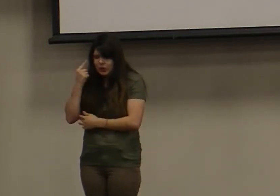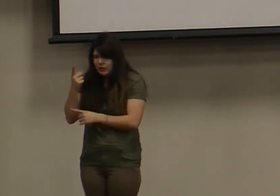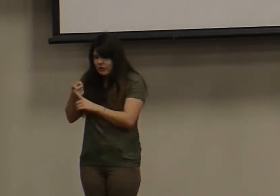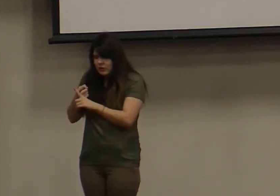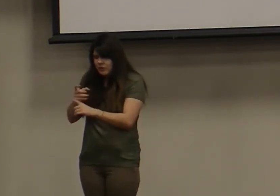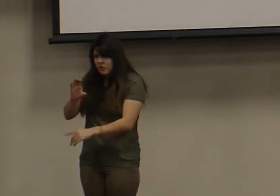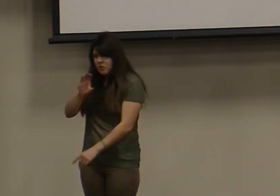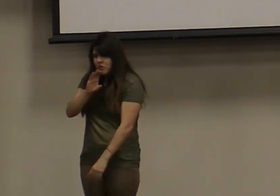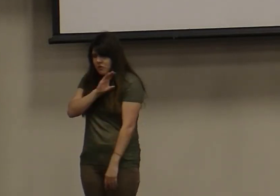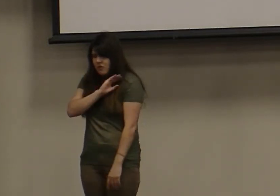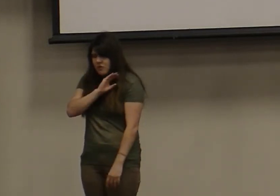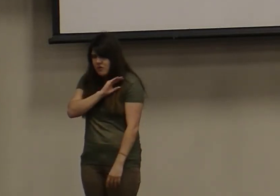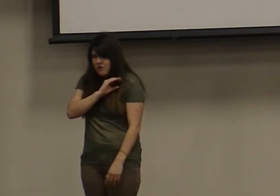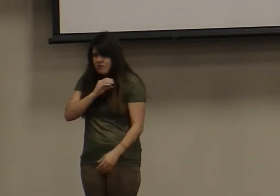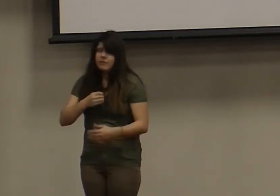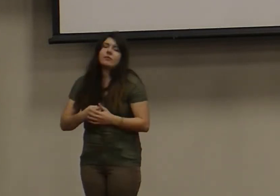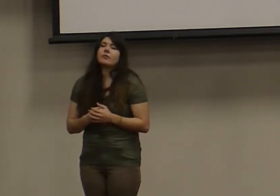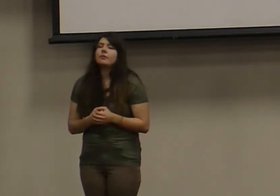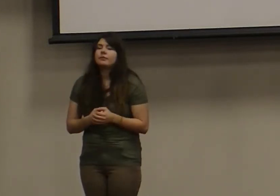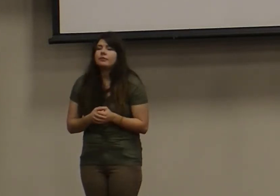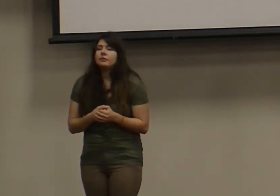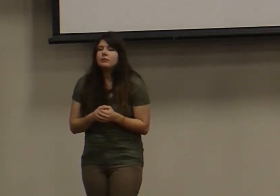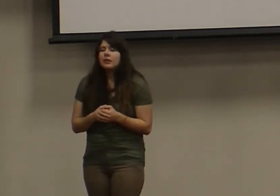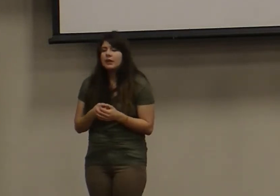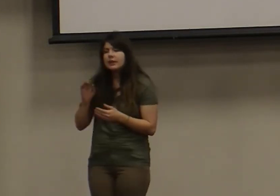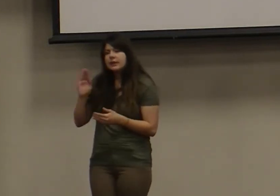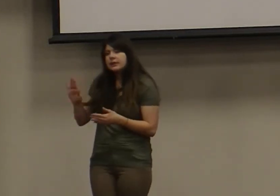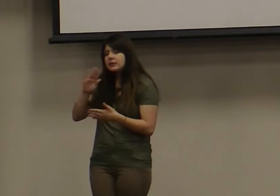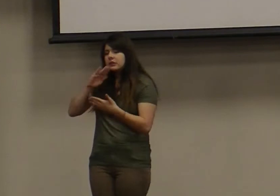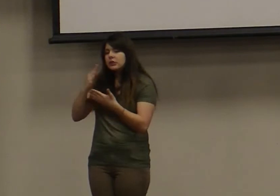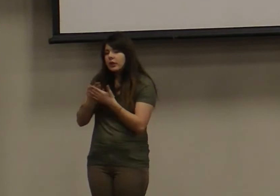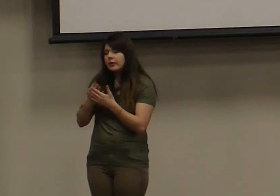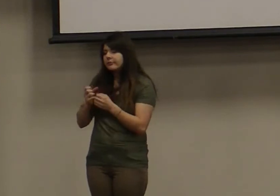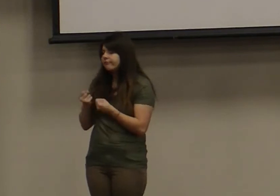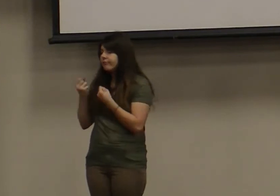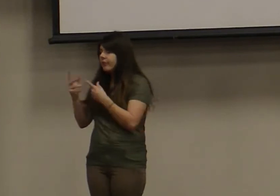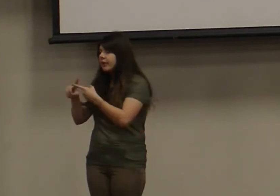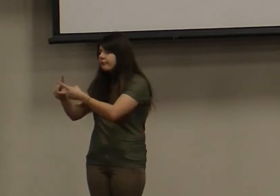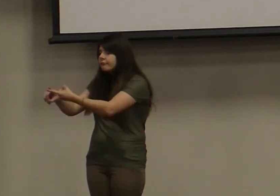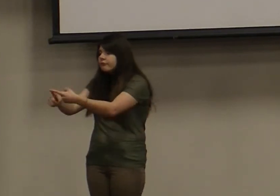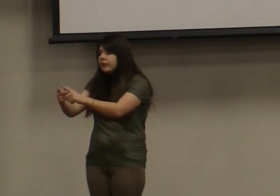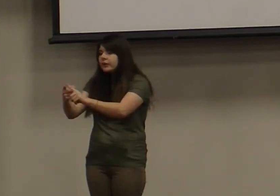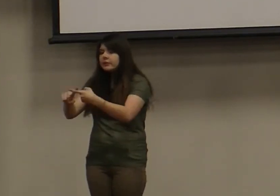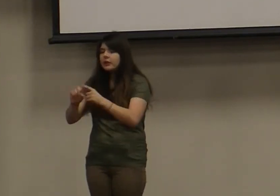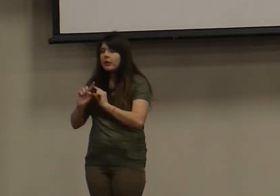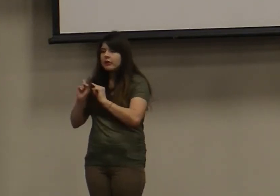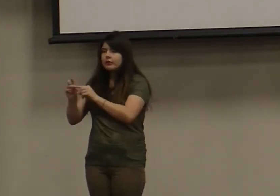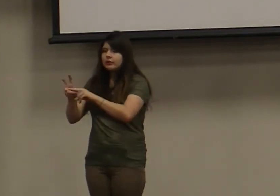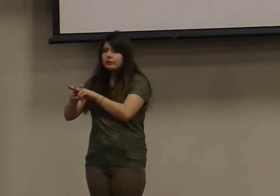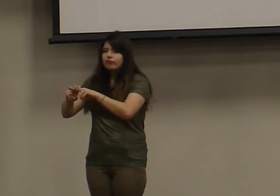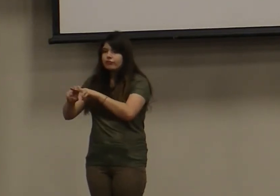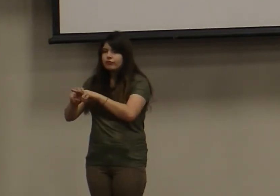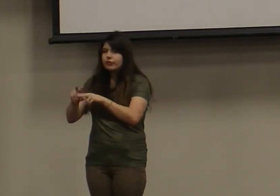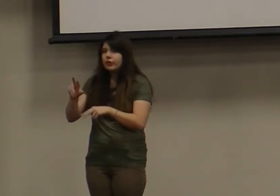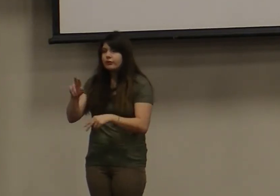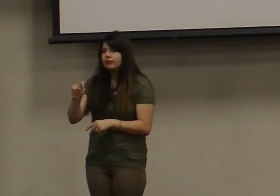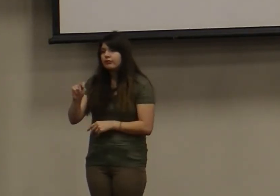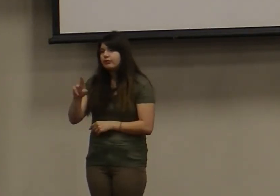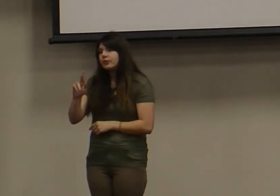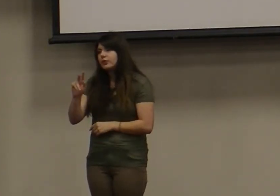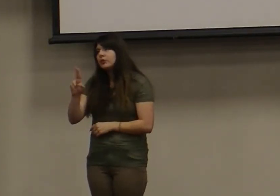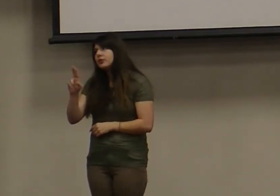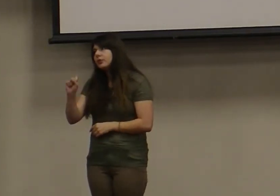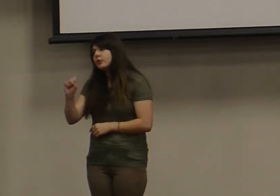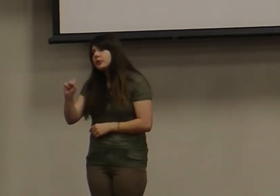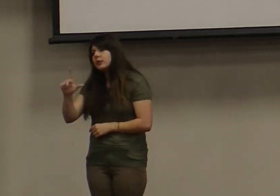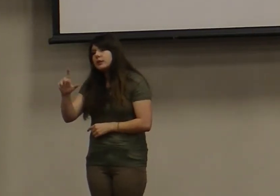office. His daughter and a bunch of friends had gone down to a railroad trestle. And